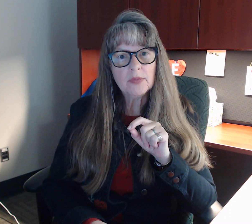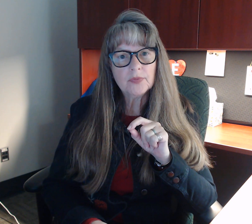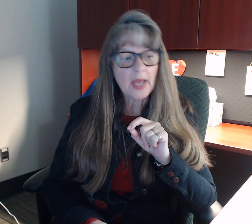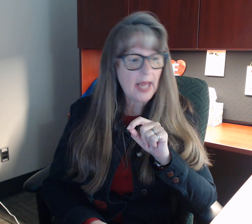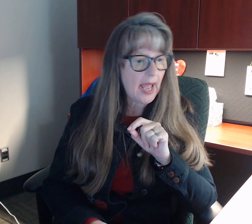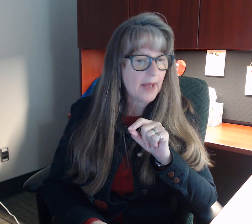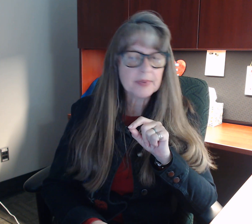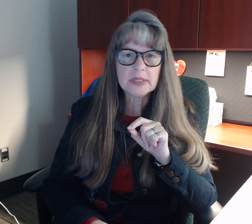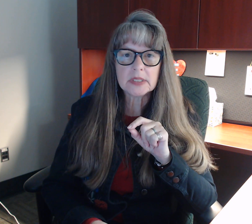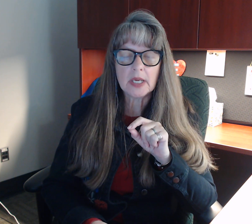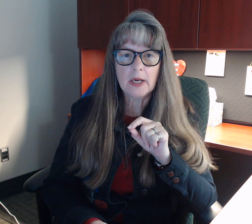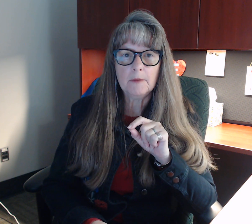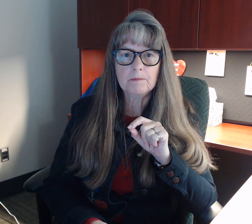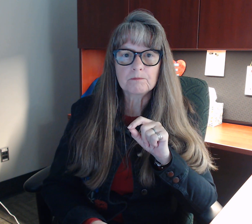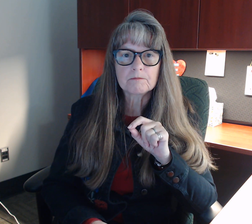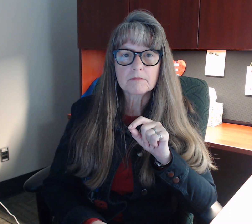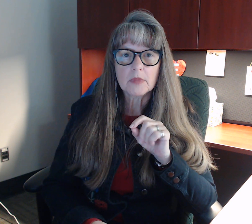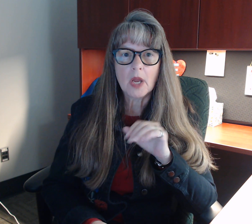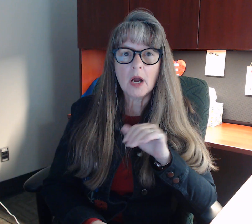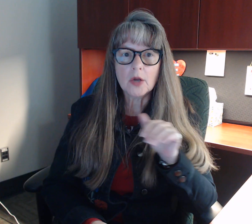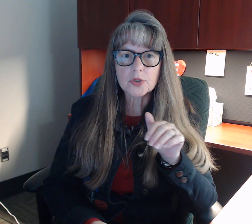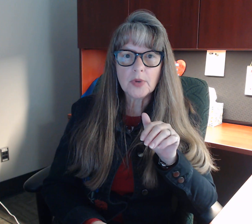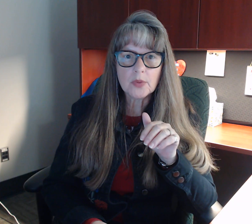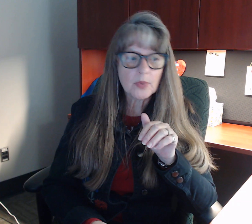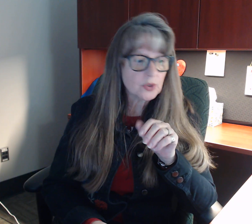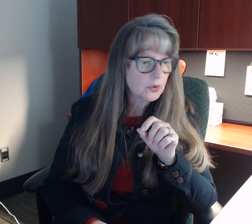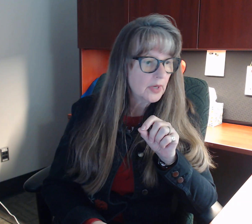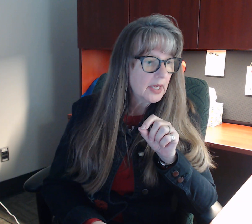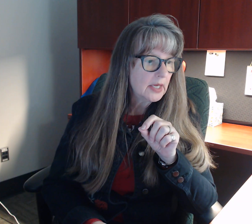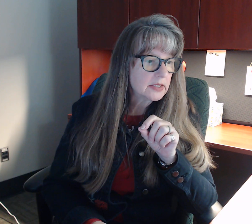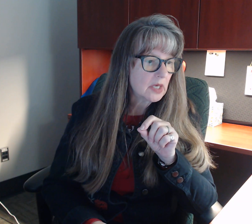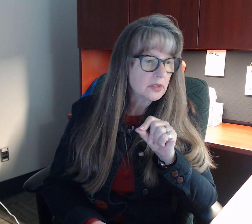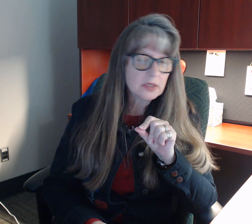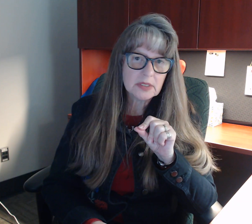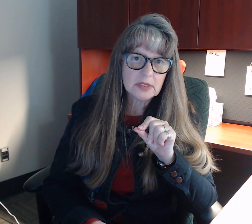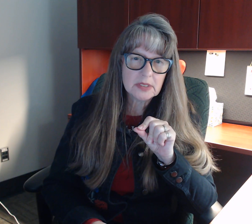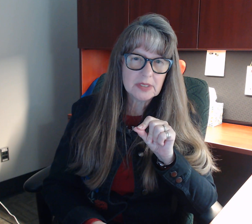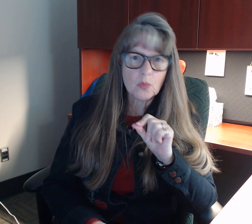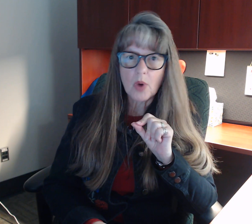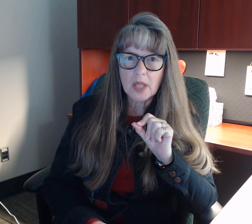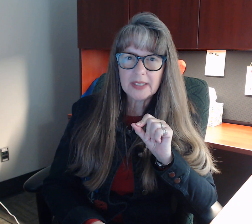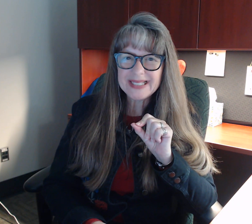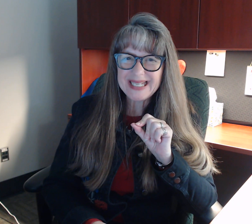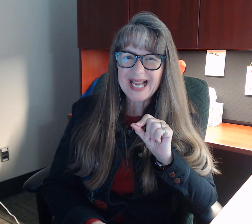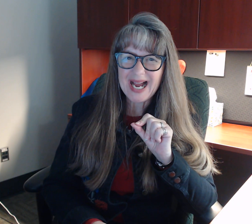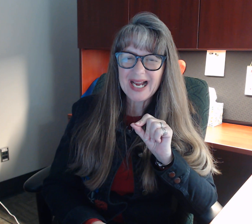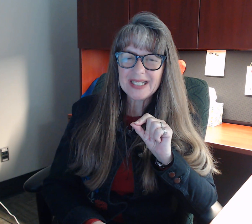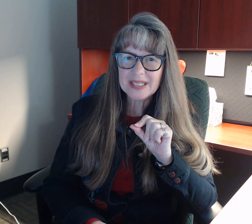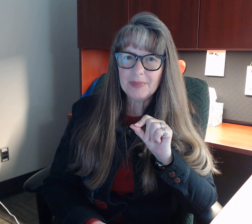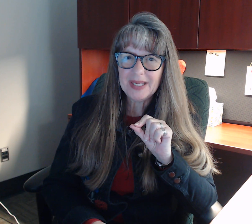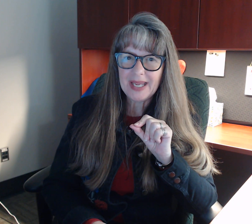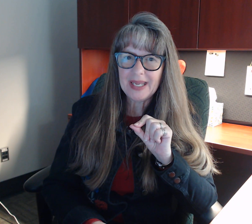that happens also in the winter. It's called Diwali, D-I-W-A-L-I,